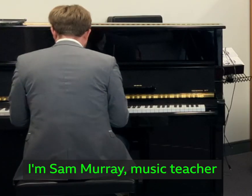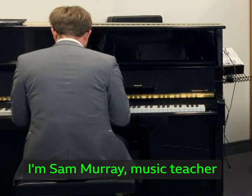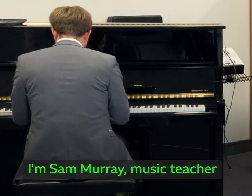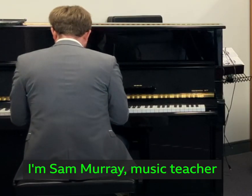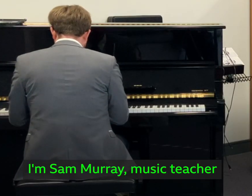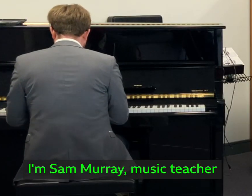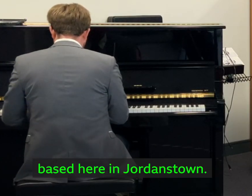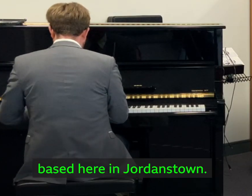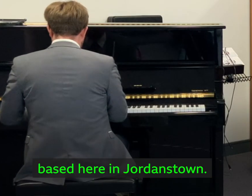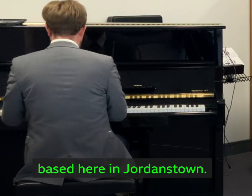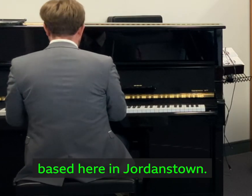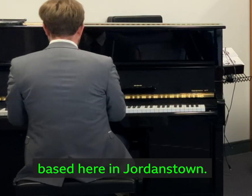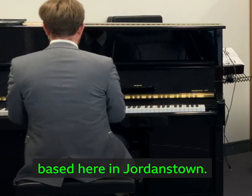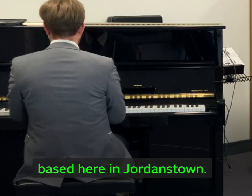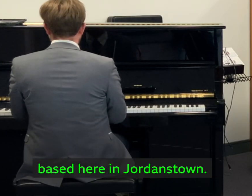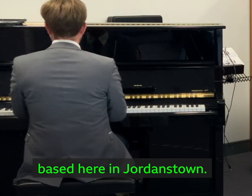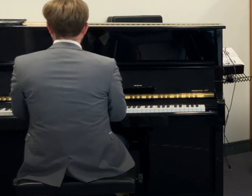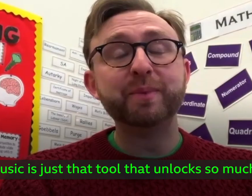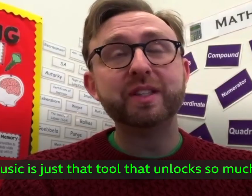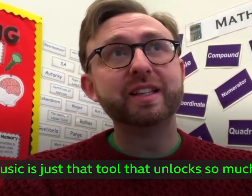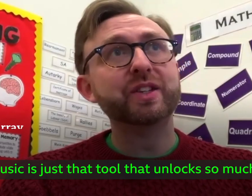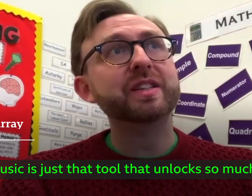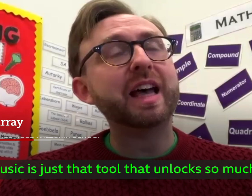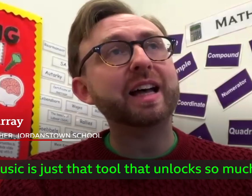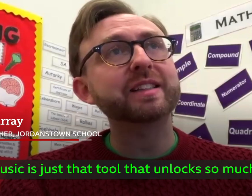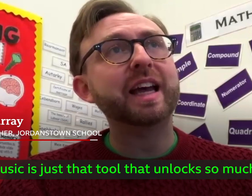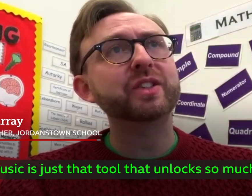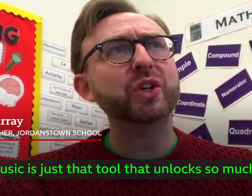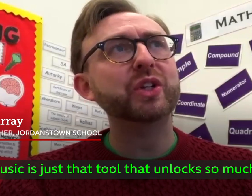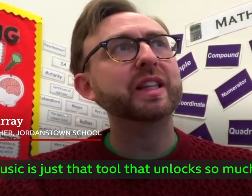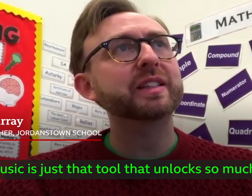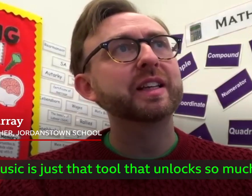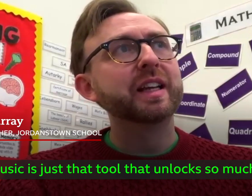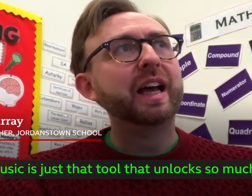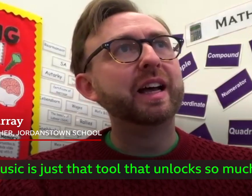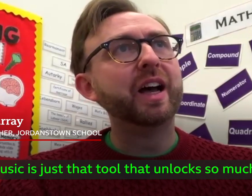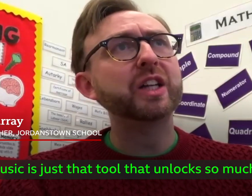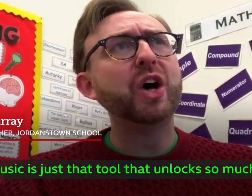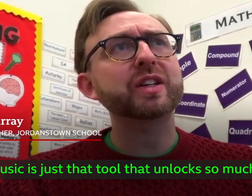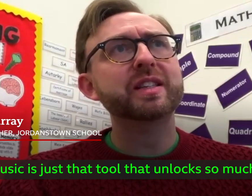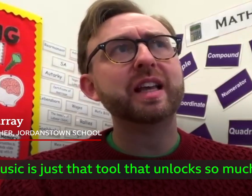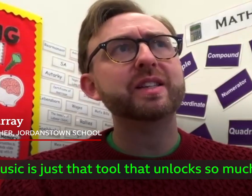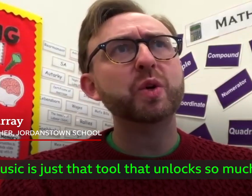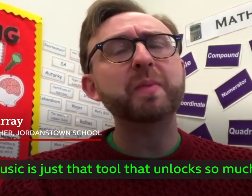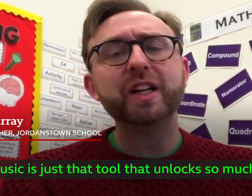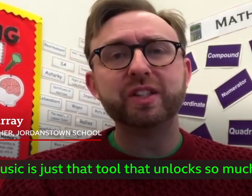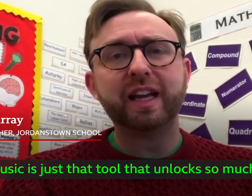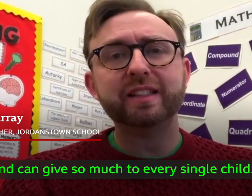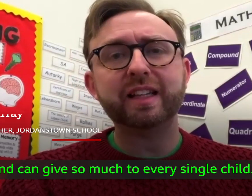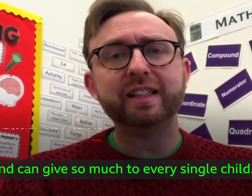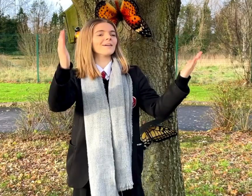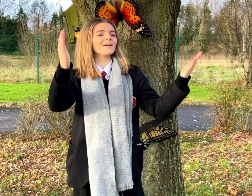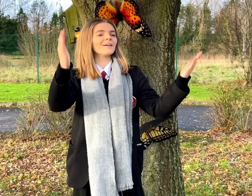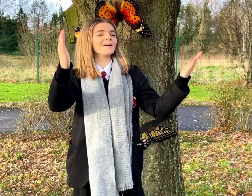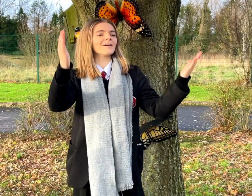Sam Murray, a music teacher based here in Jordanstown. Music is just that tool that unlocks so much